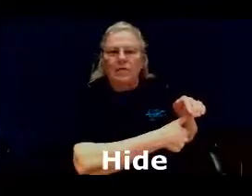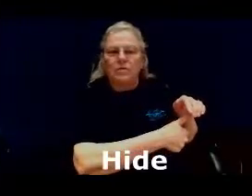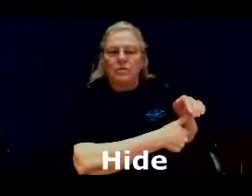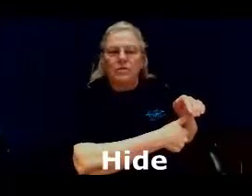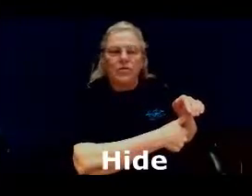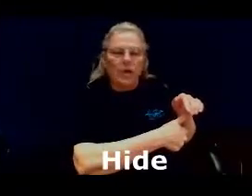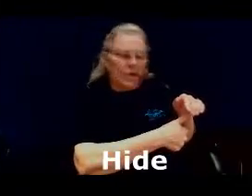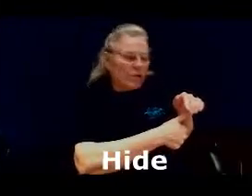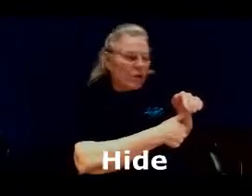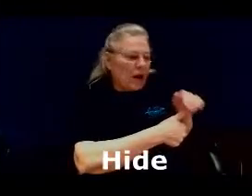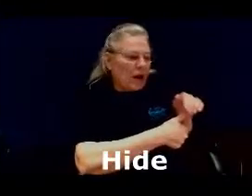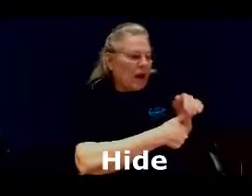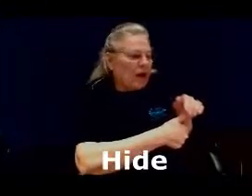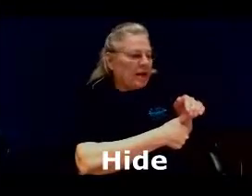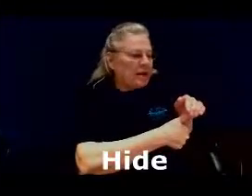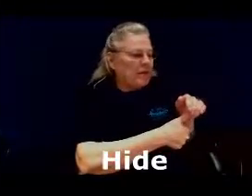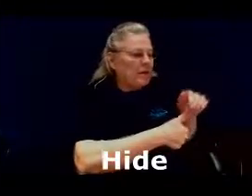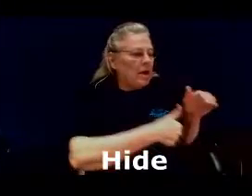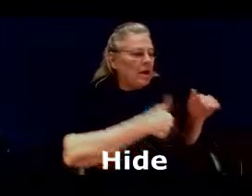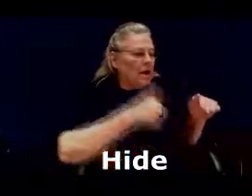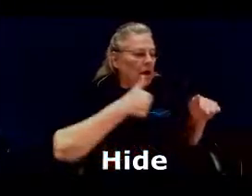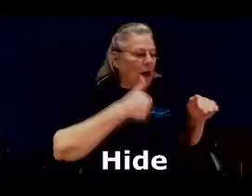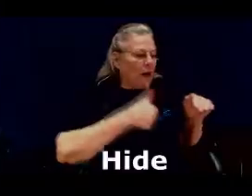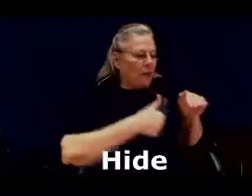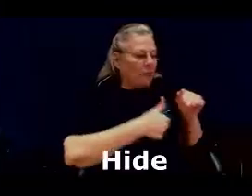goes underneath. You're hiding it.